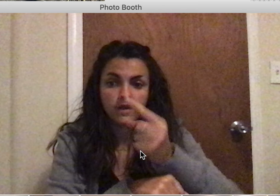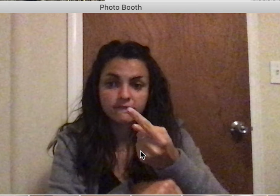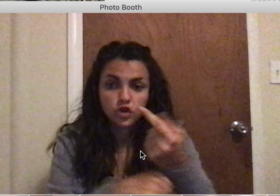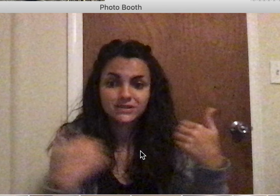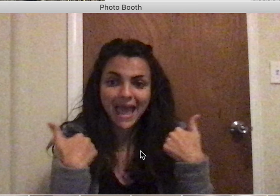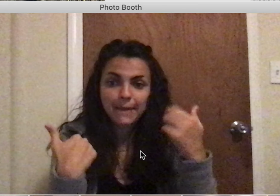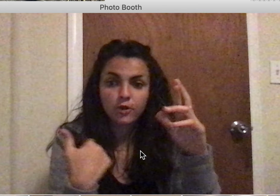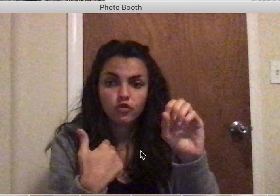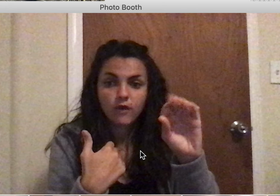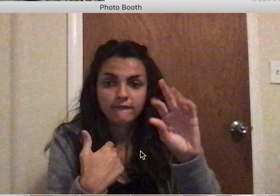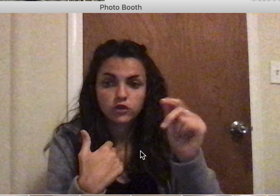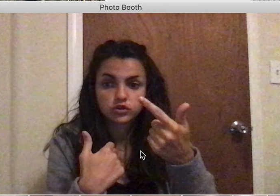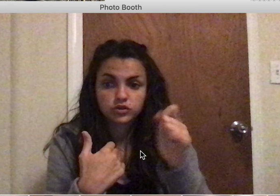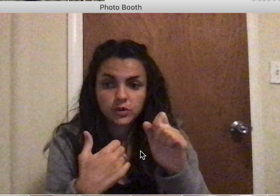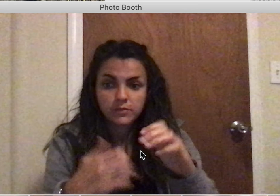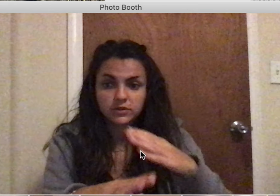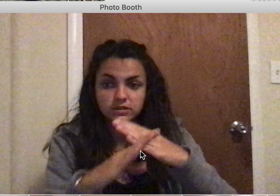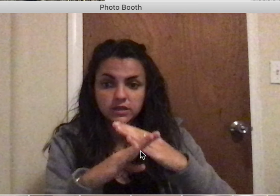of Agriculture.